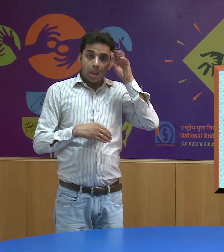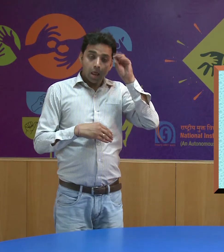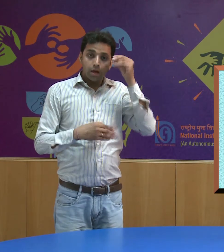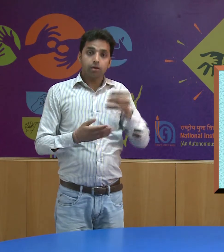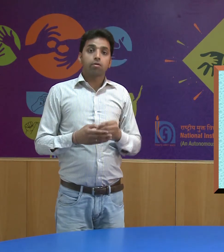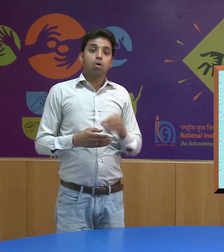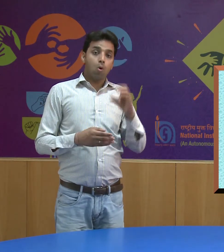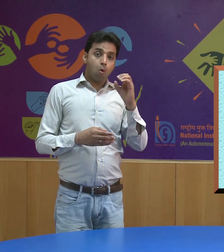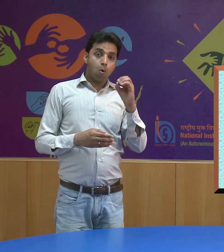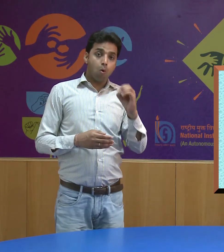ODL